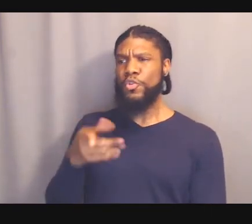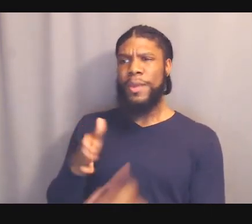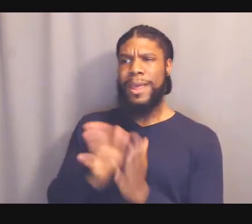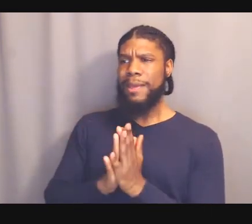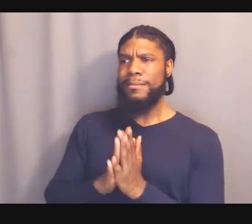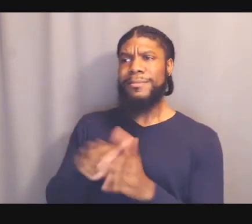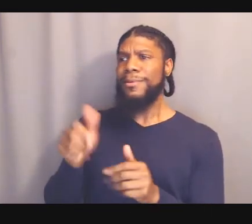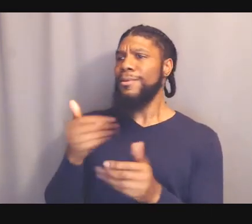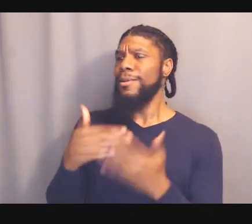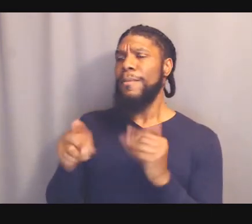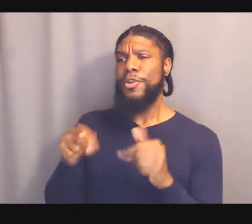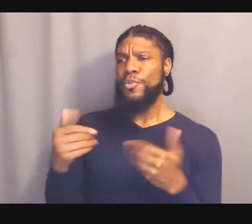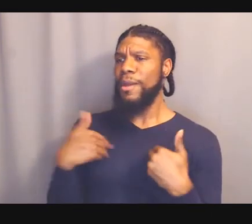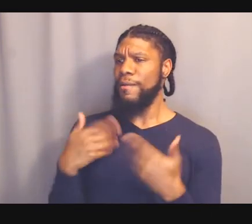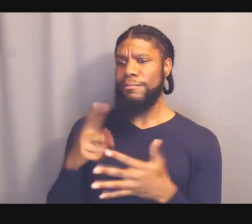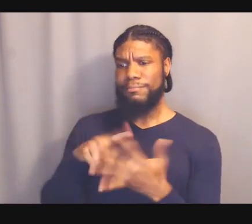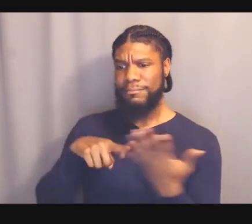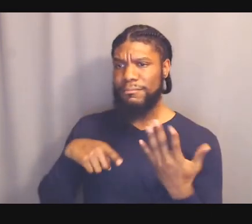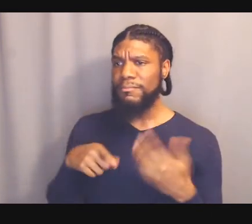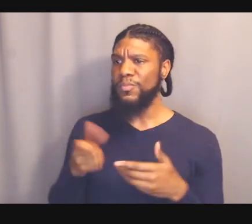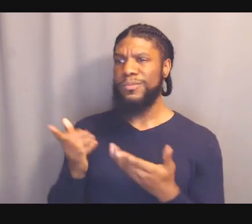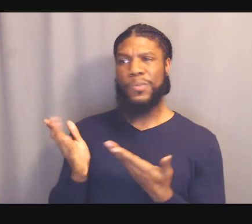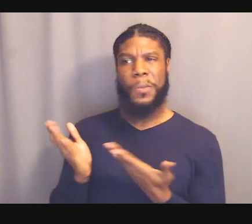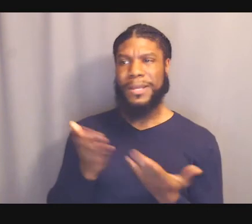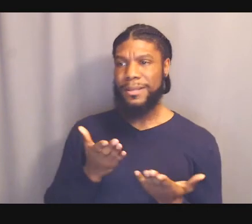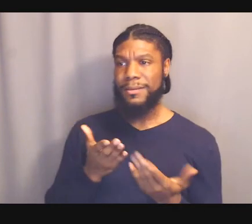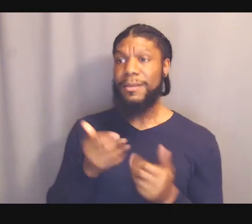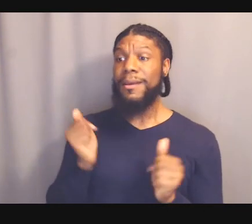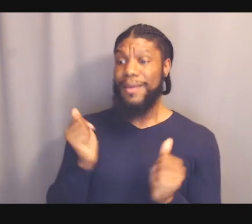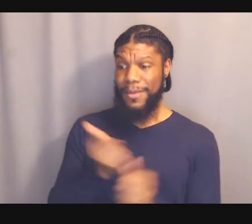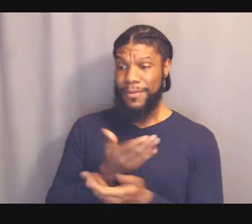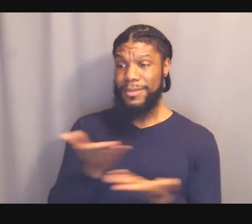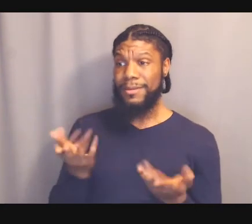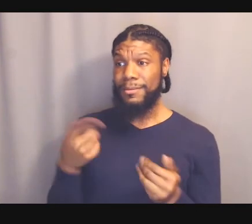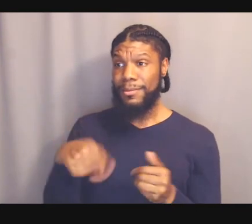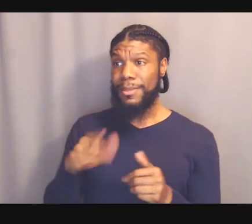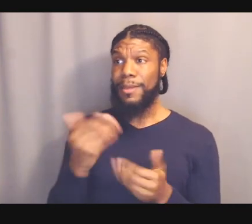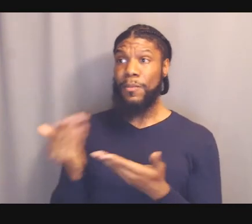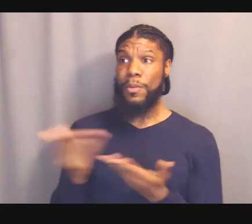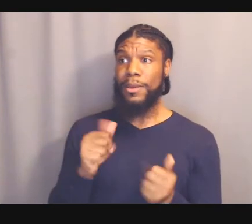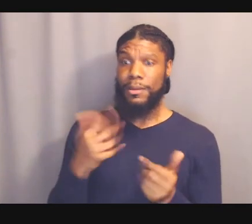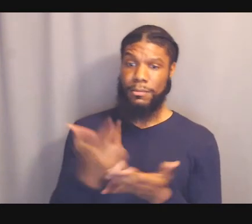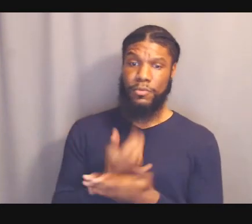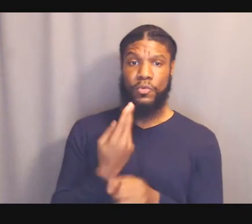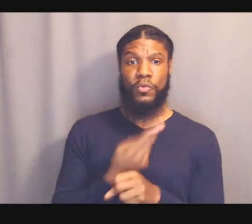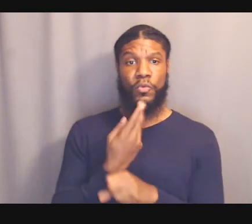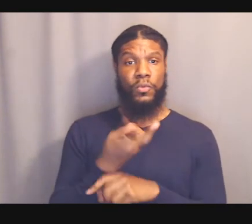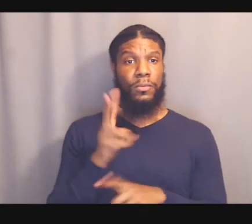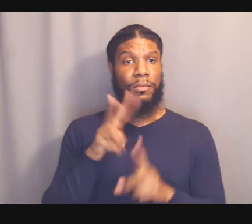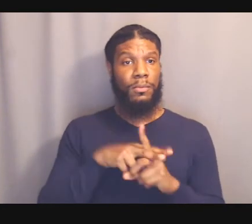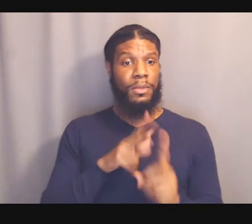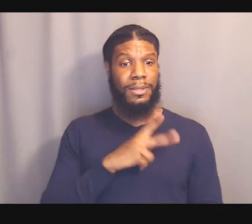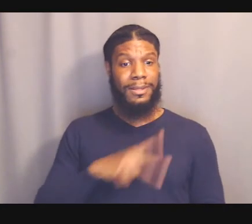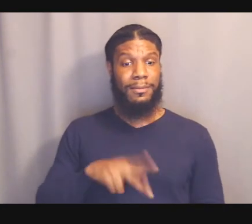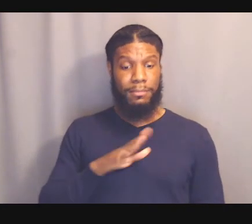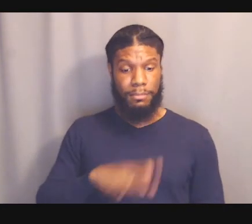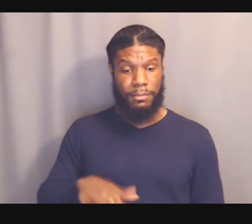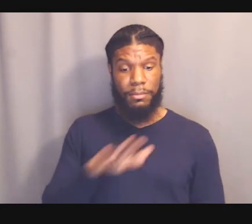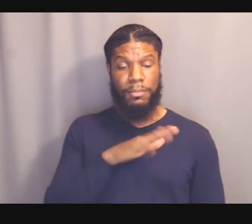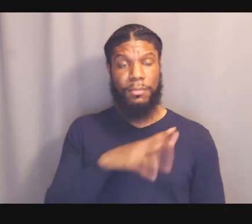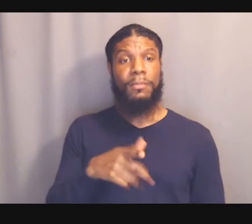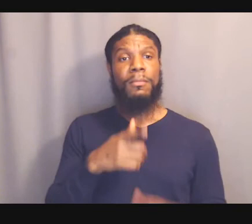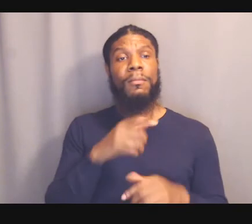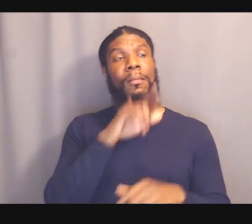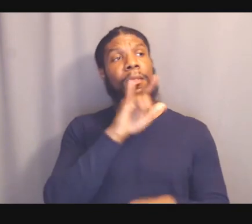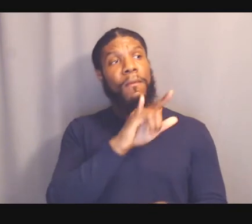bring. Because the reality is everything they bring can be used in the kingdom. We love you and praise you in Jesus'